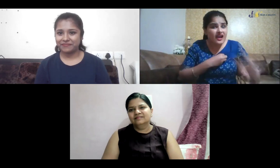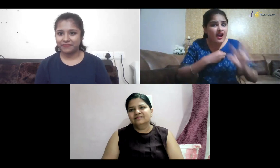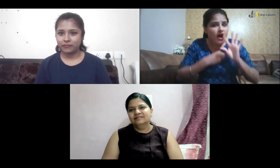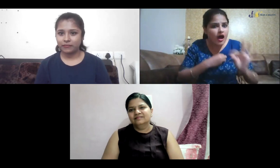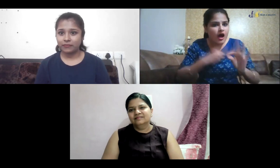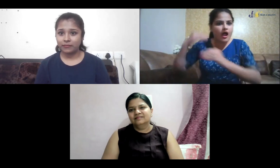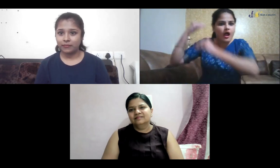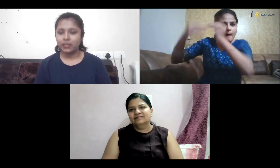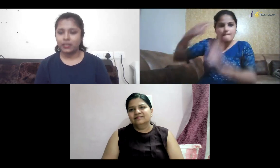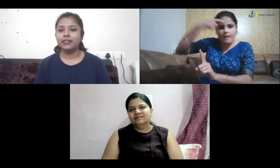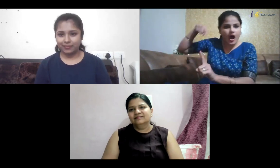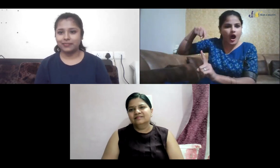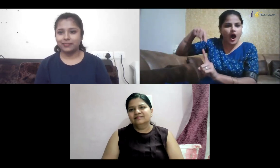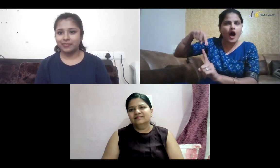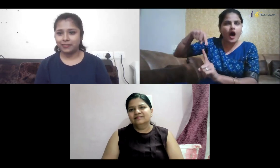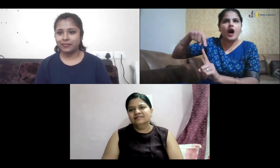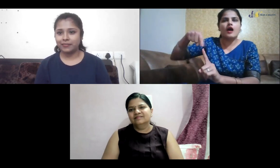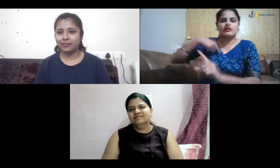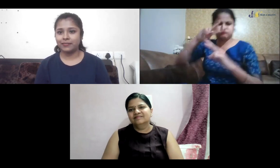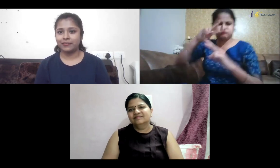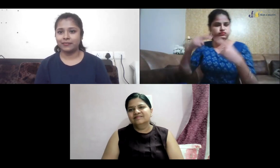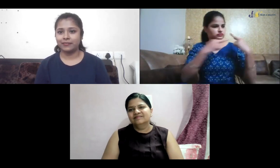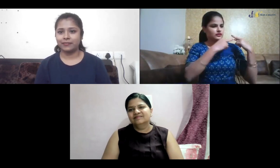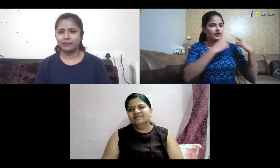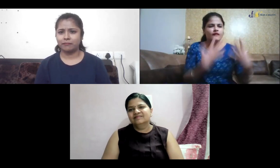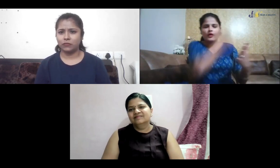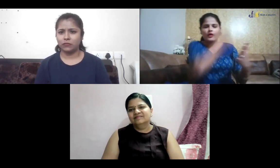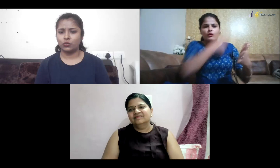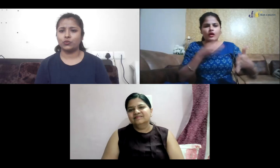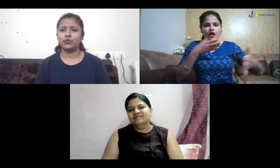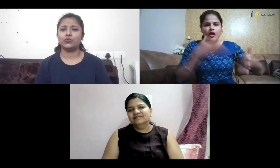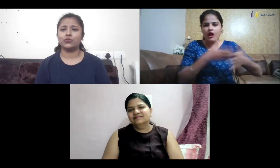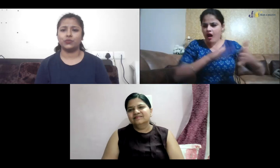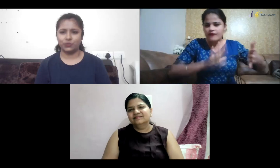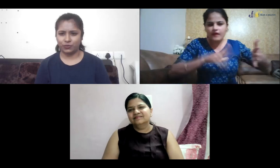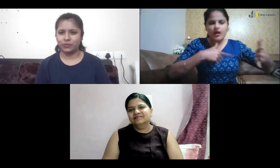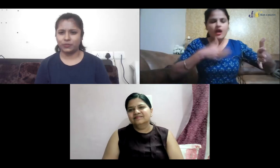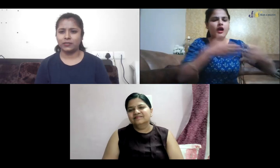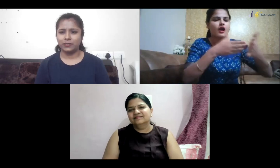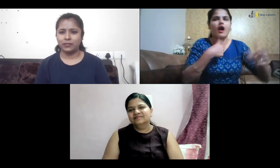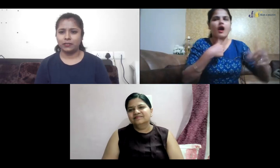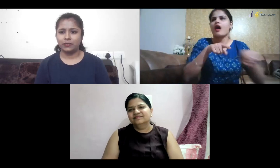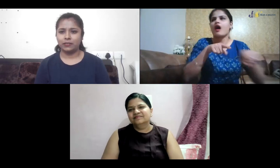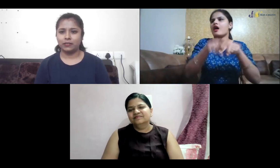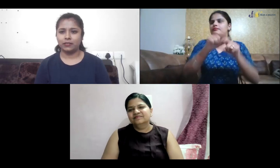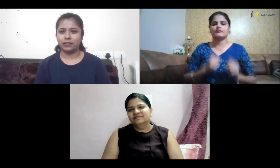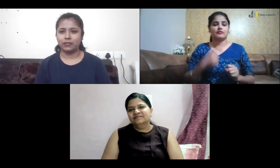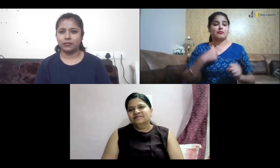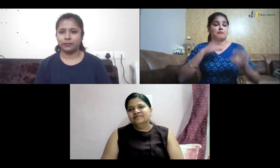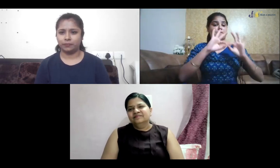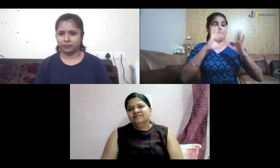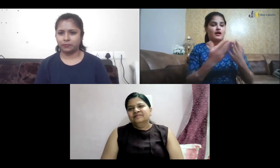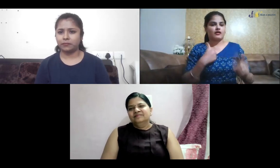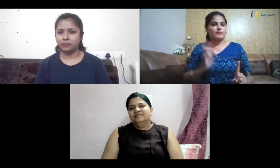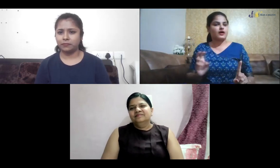training that I'm a woman, that's my identity. That means the problem with the society, the problem is not within